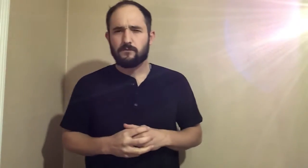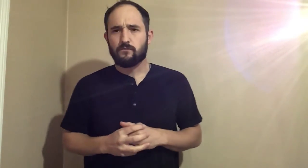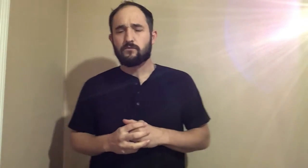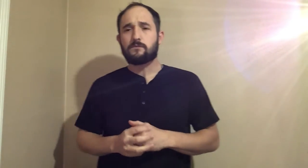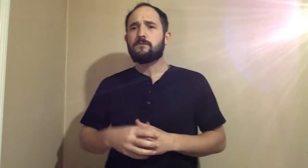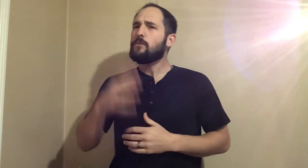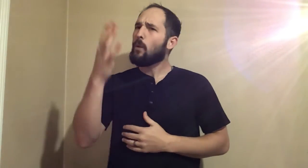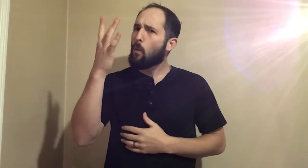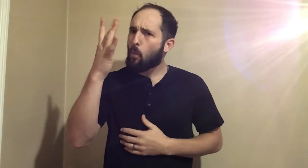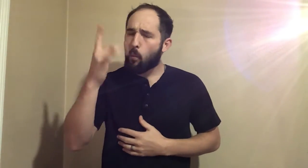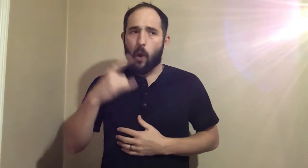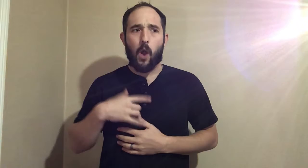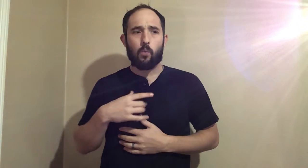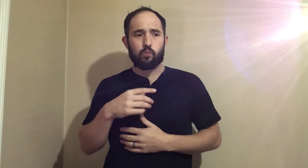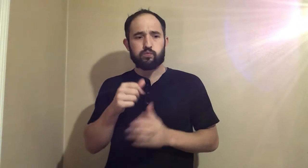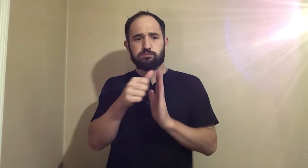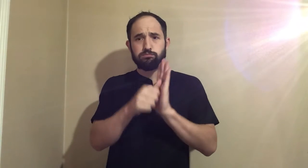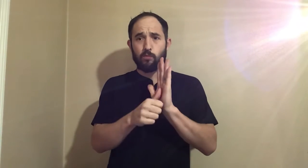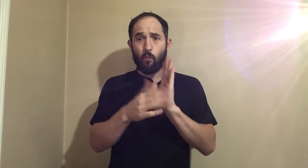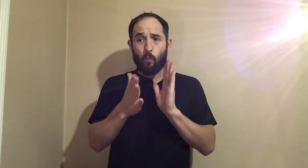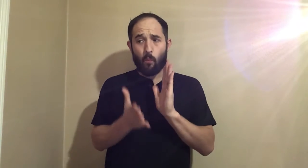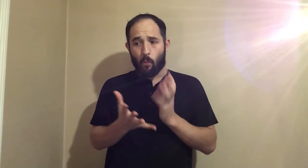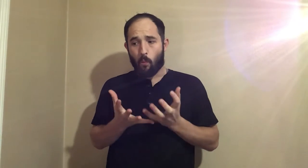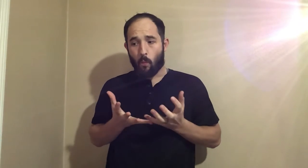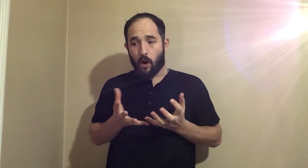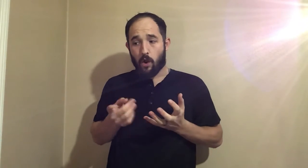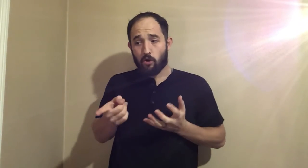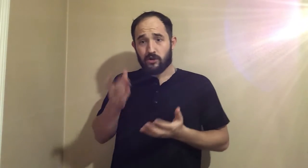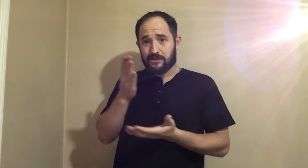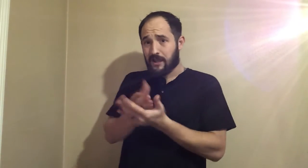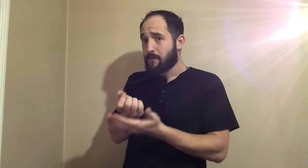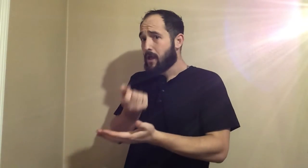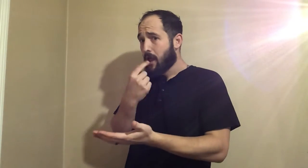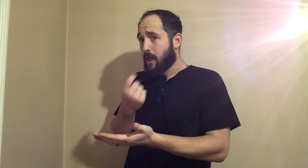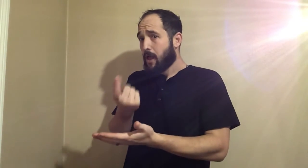to discontinue the opioid medication immediately?